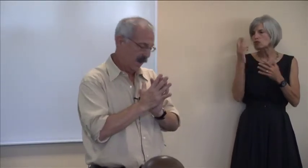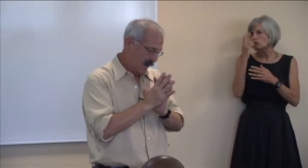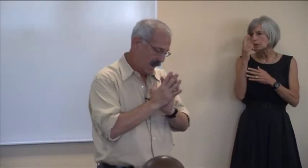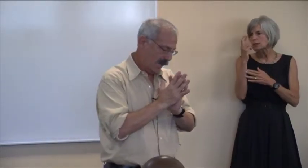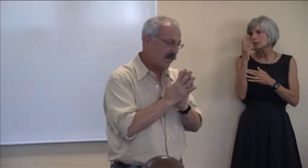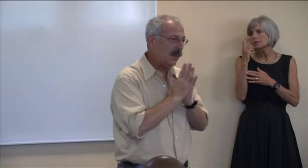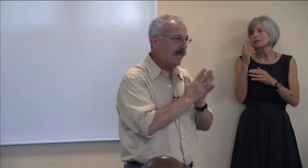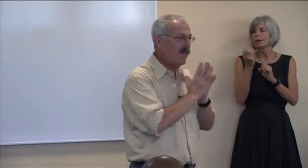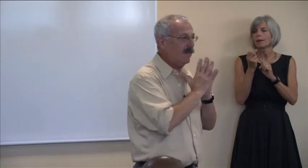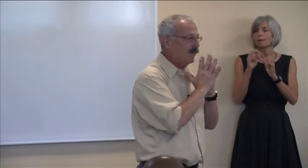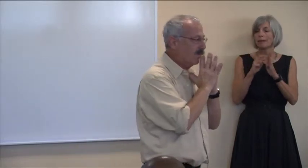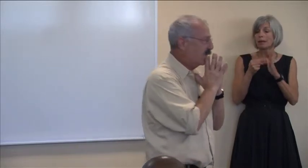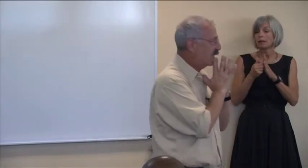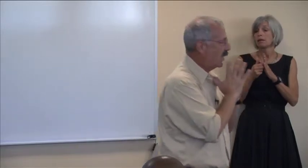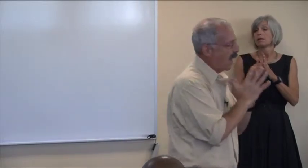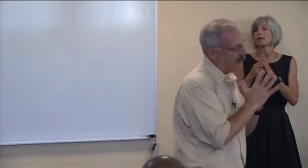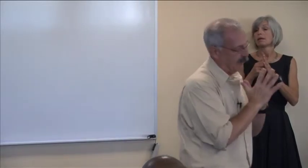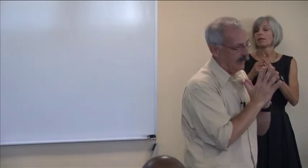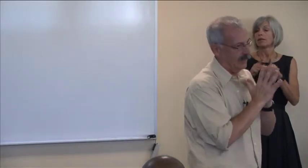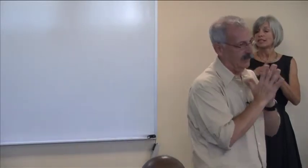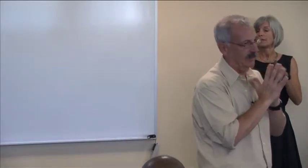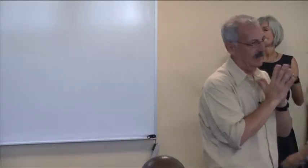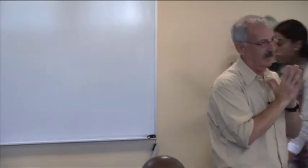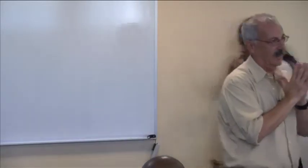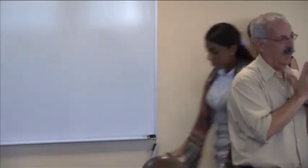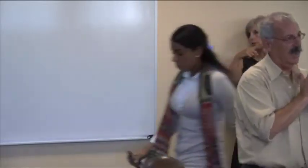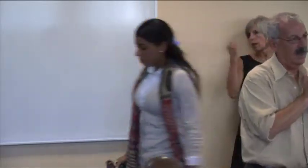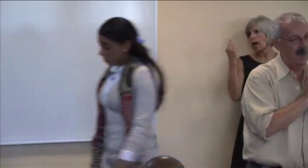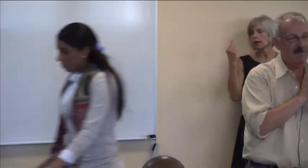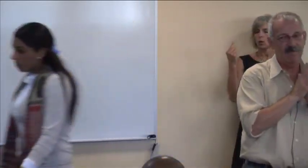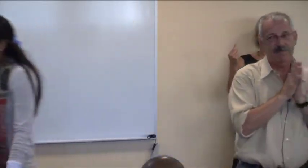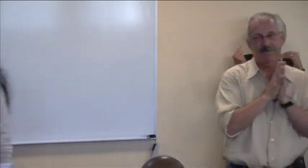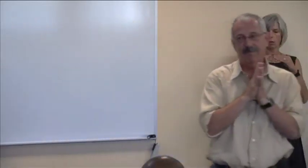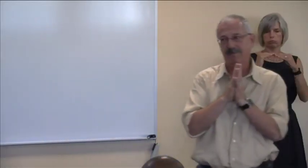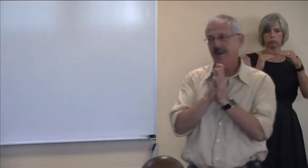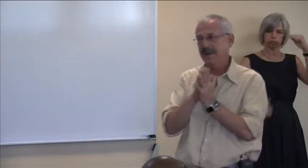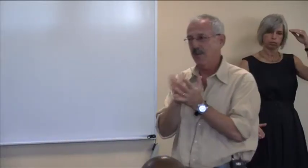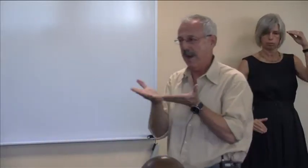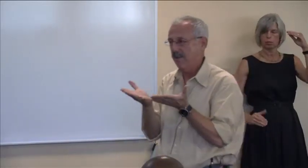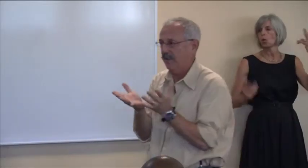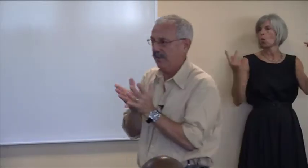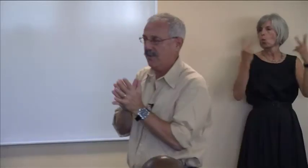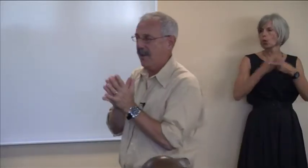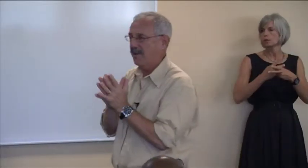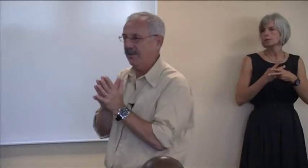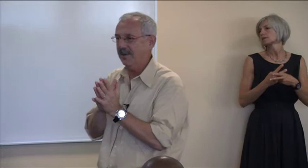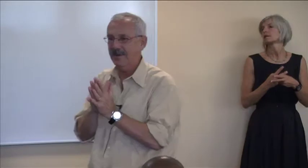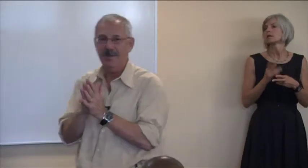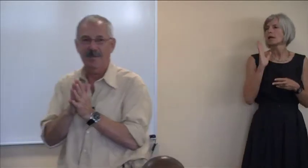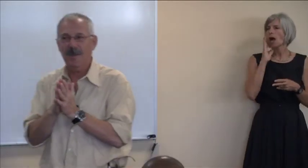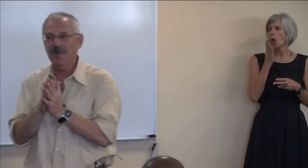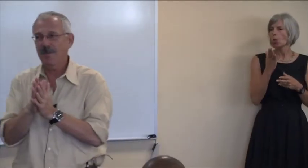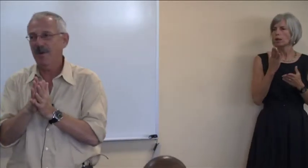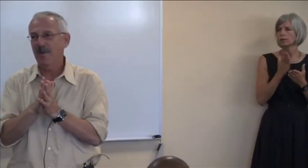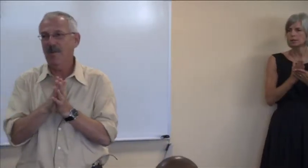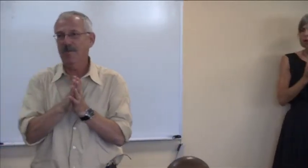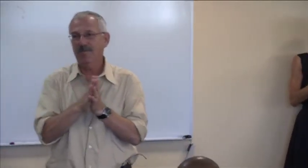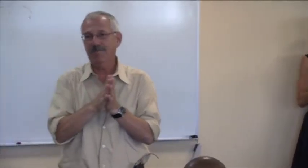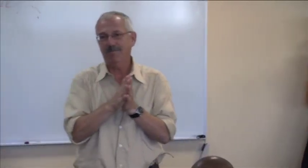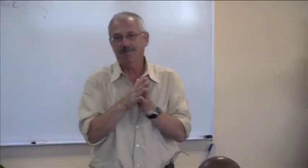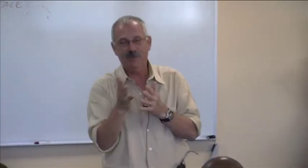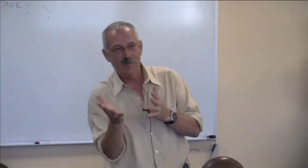Okay, let me stop. And I get wound up sometimes and probably